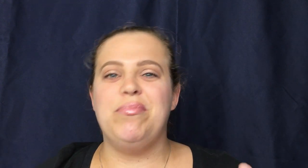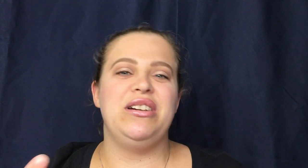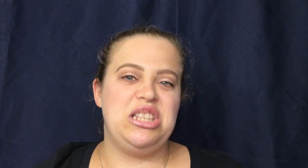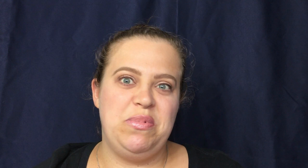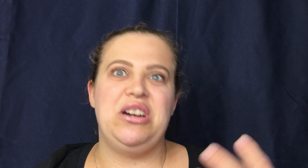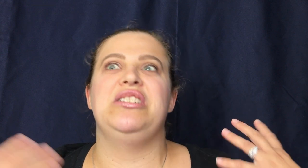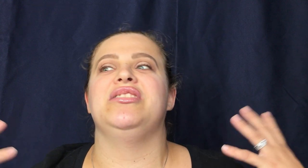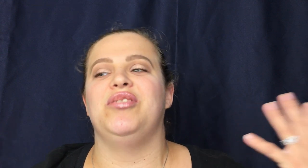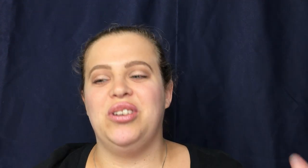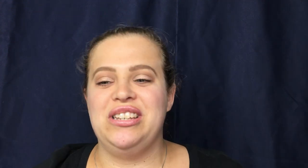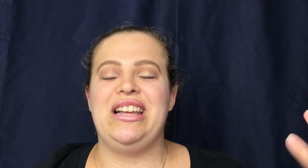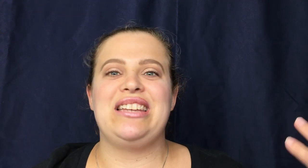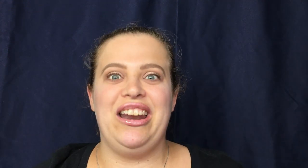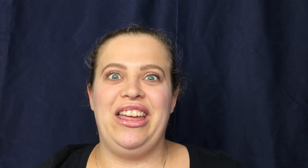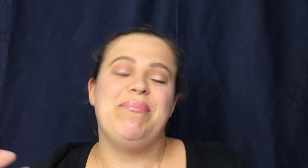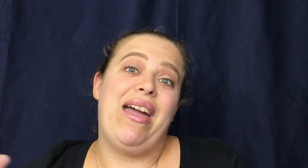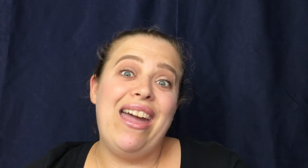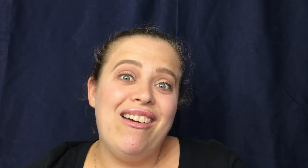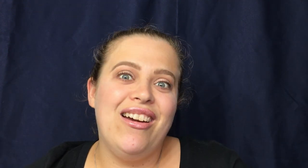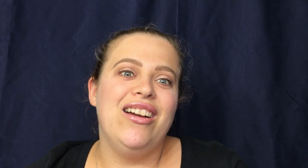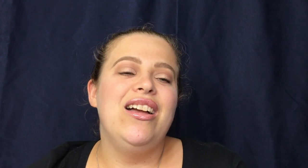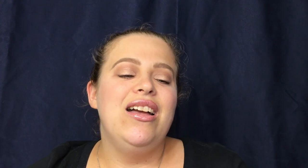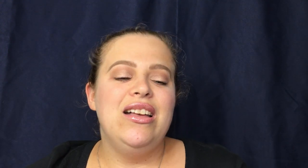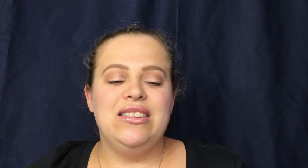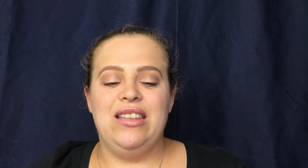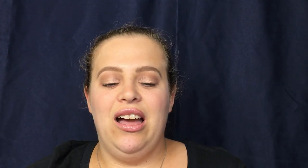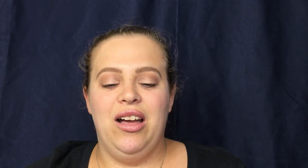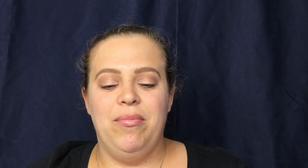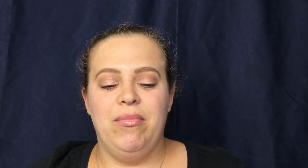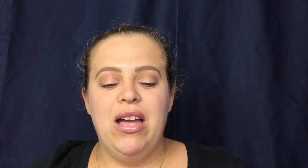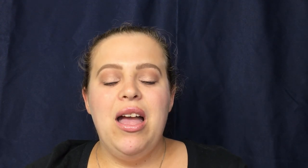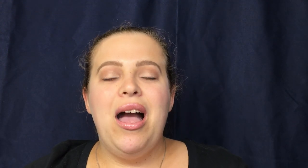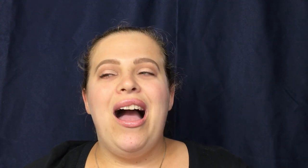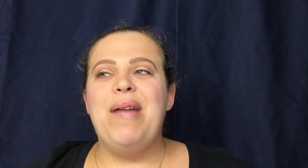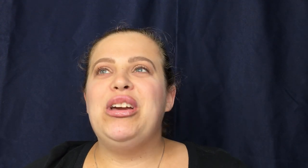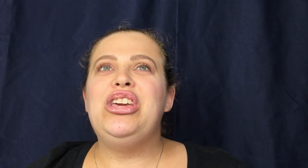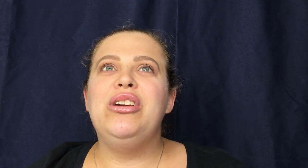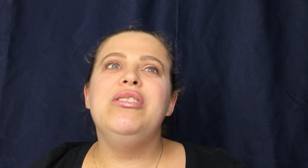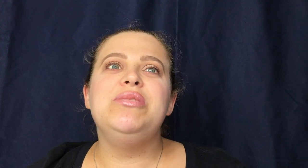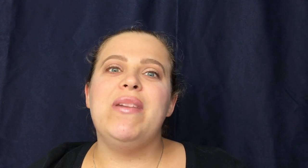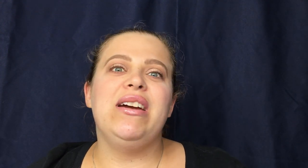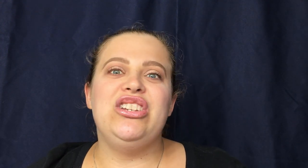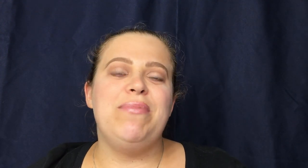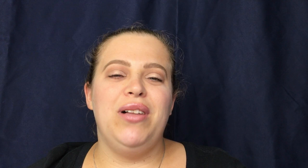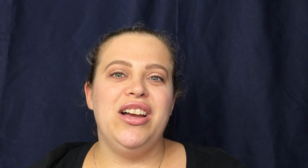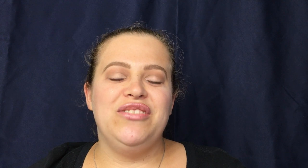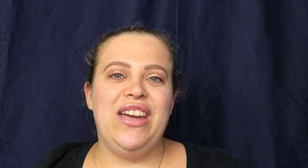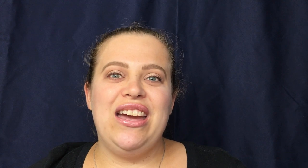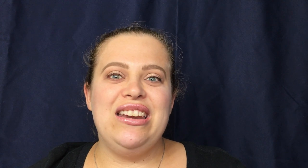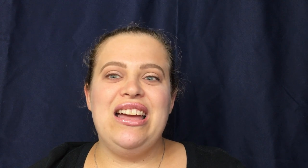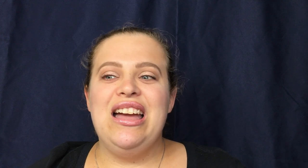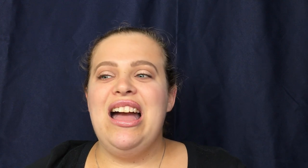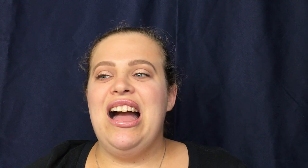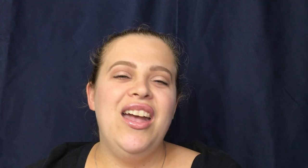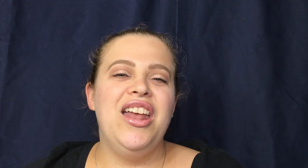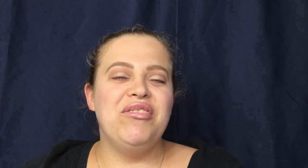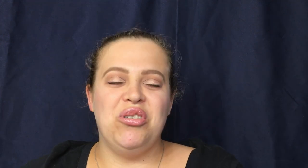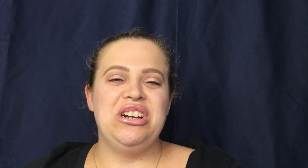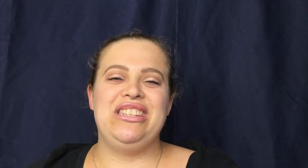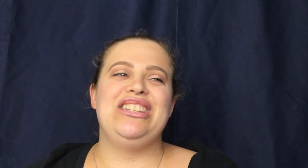Britney Spears, of course, that's kind of like my era. I'm a huge Mary J. Blige fan, and of course,